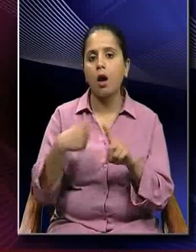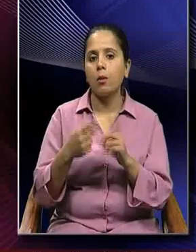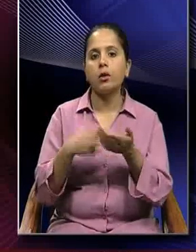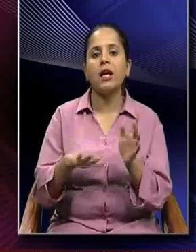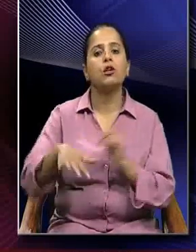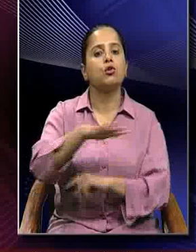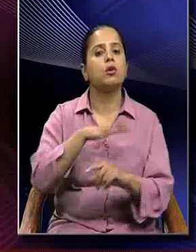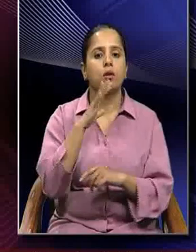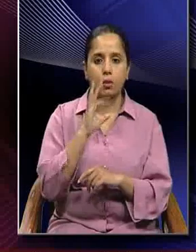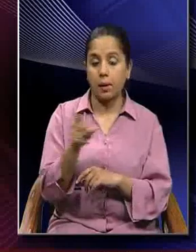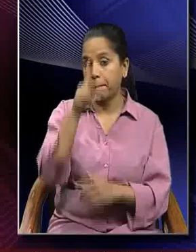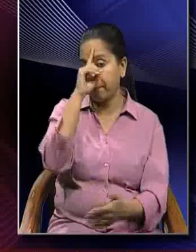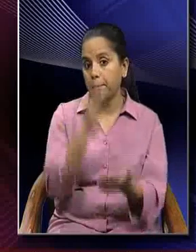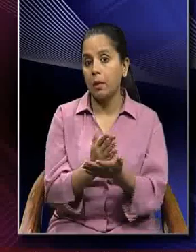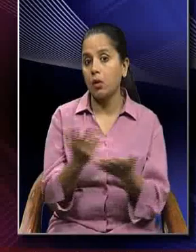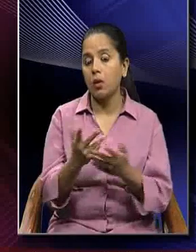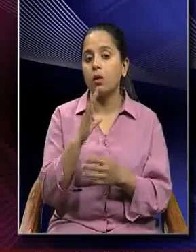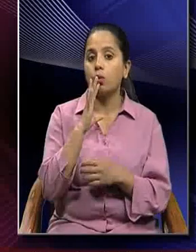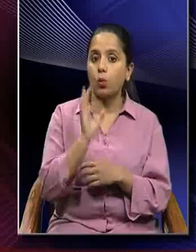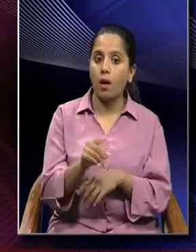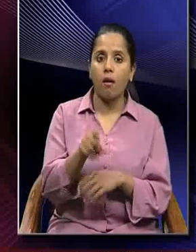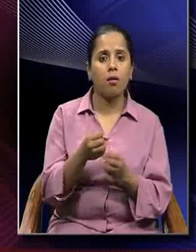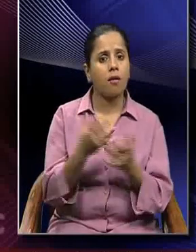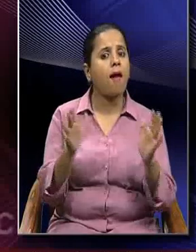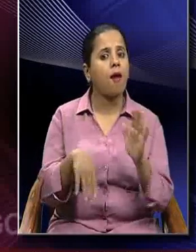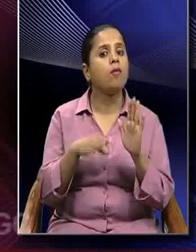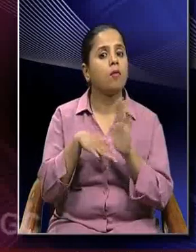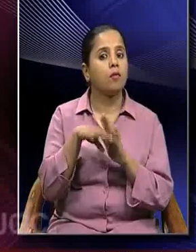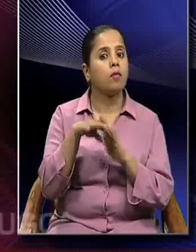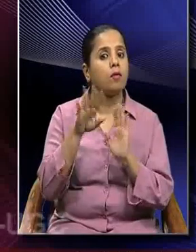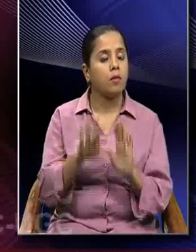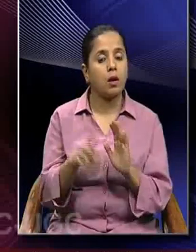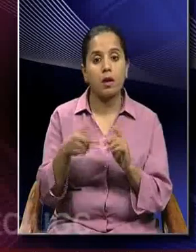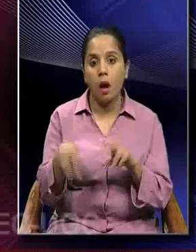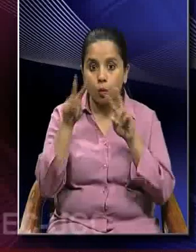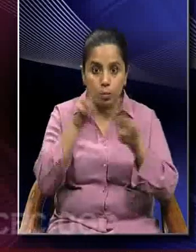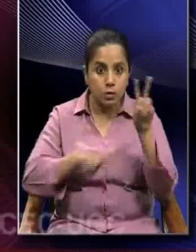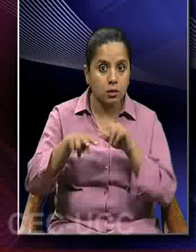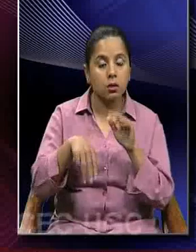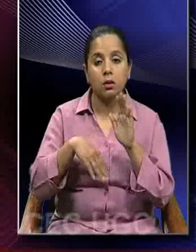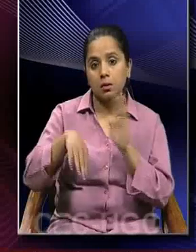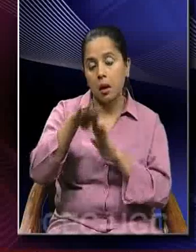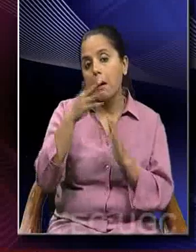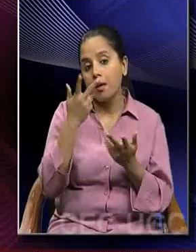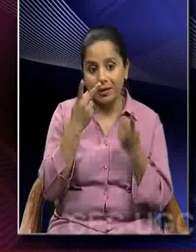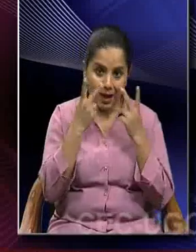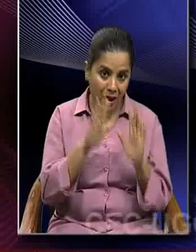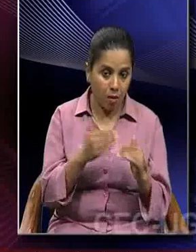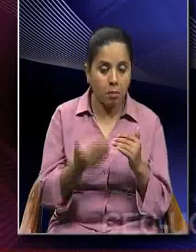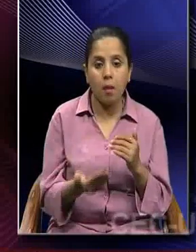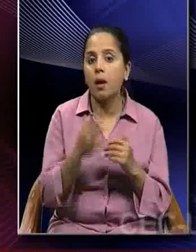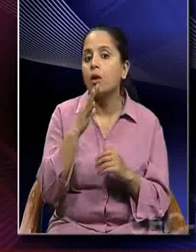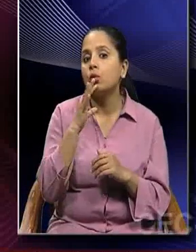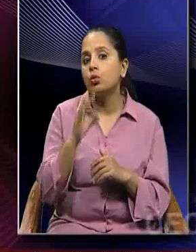reality. They believe that reality has several levels, and what is observed on surface may not be